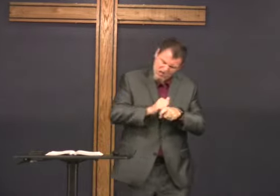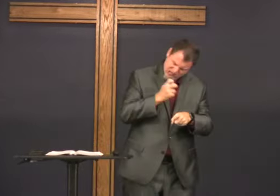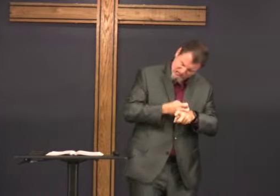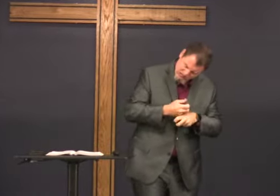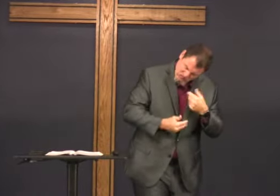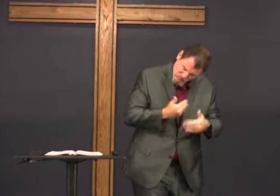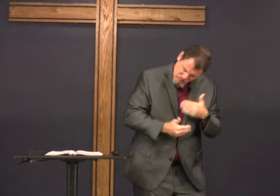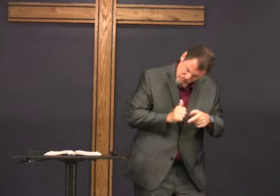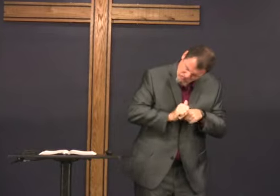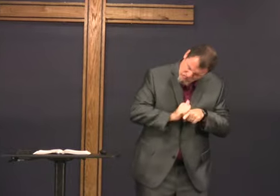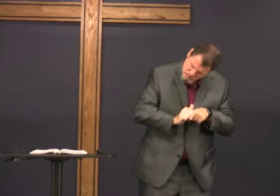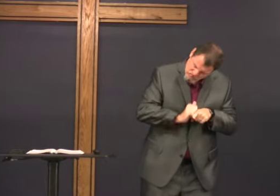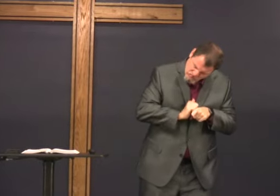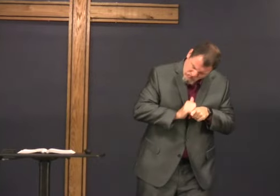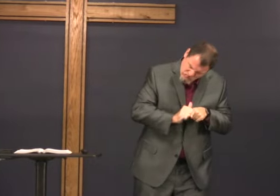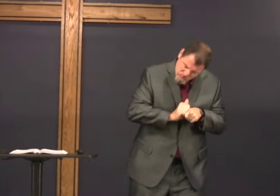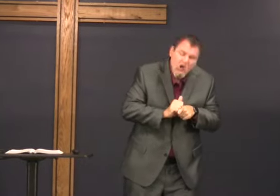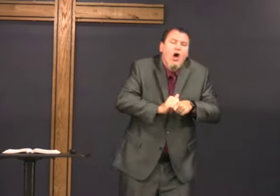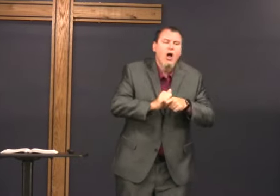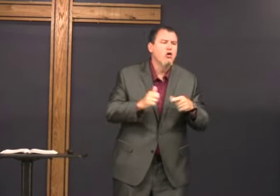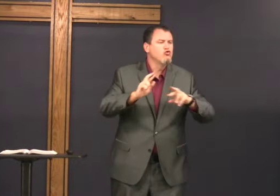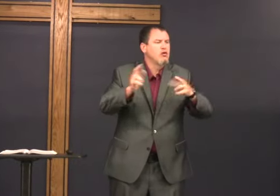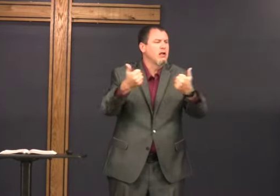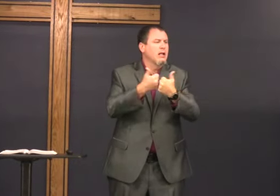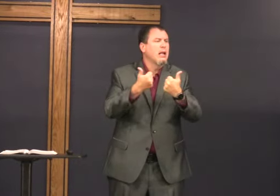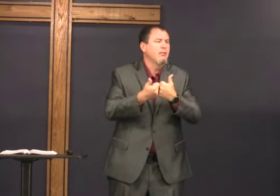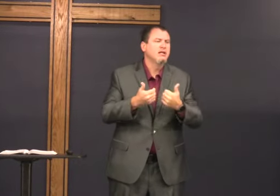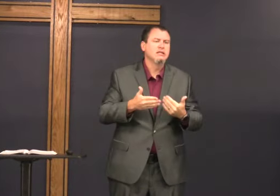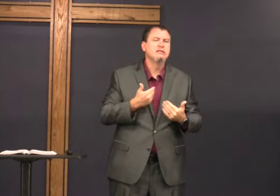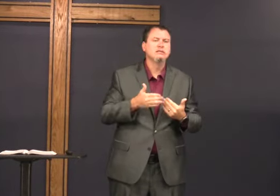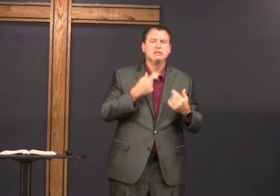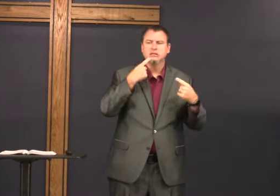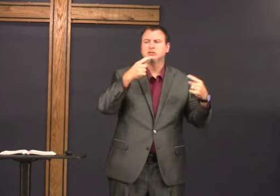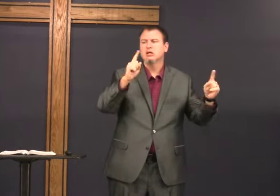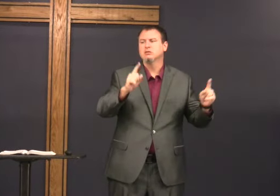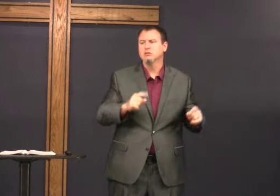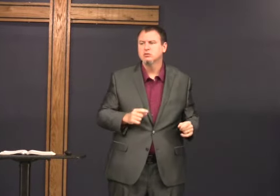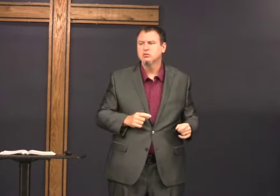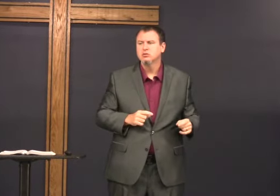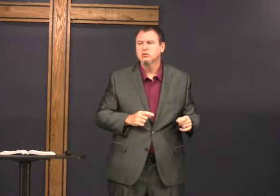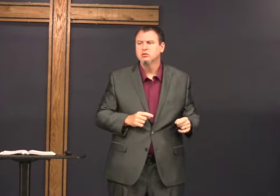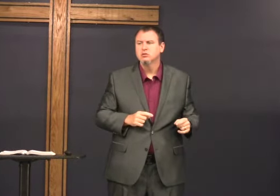challenge. If you practice hard, then you're ready for the game.